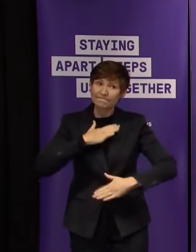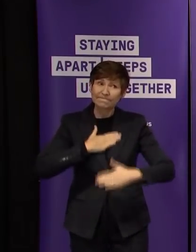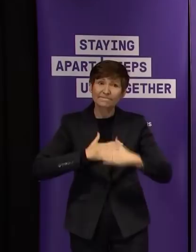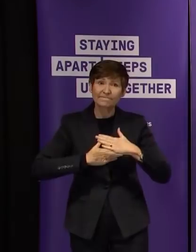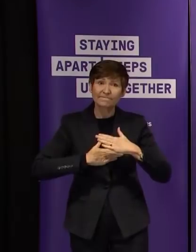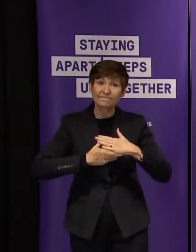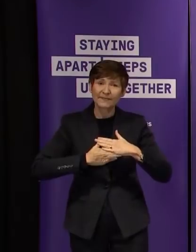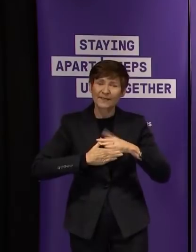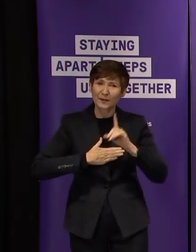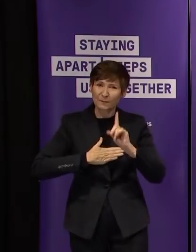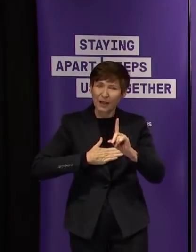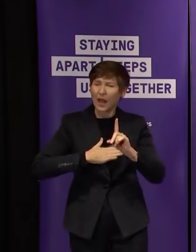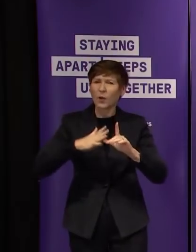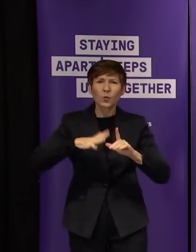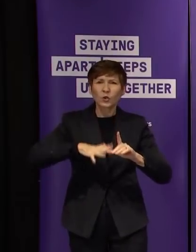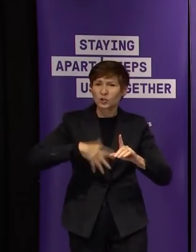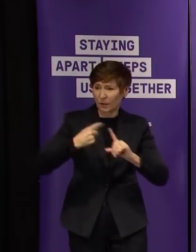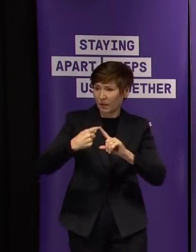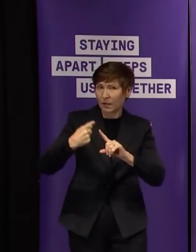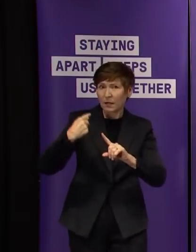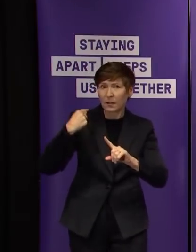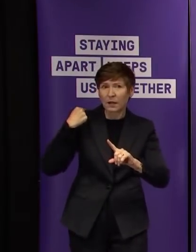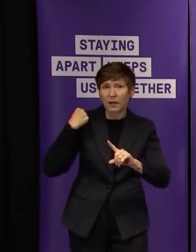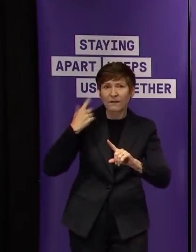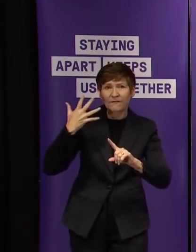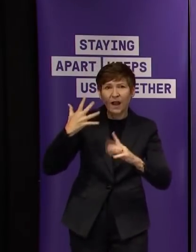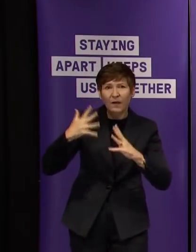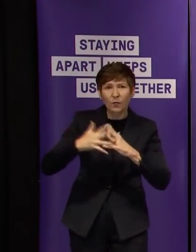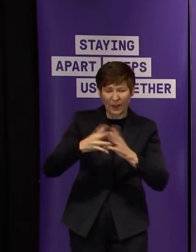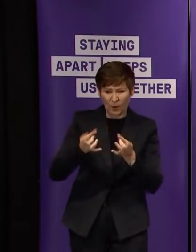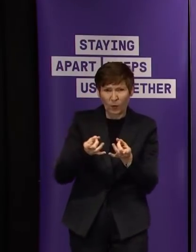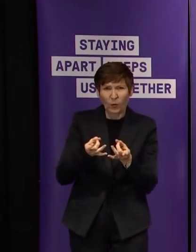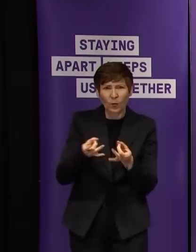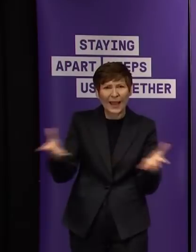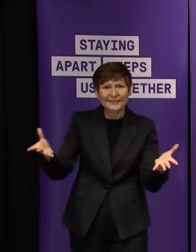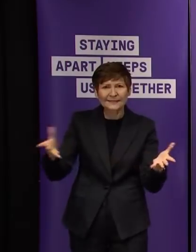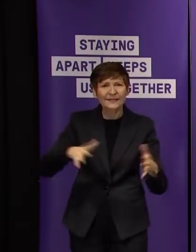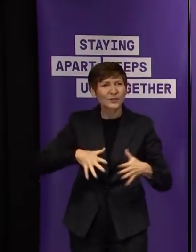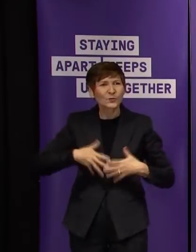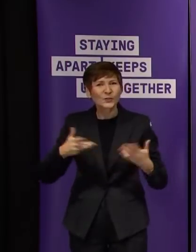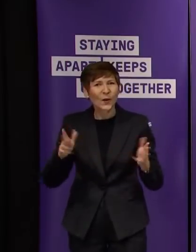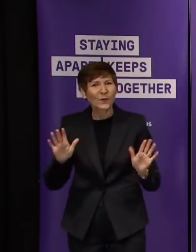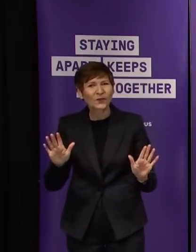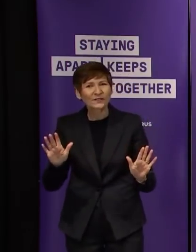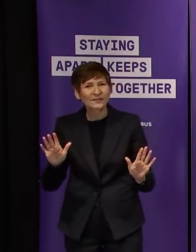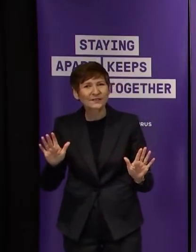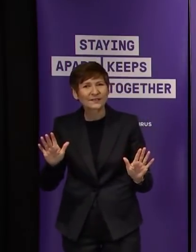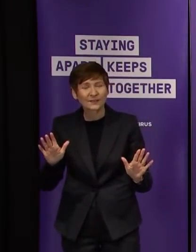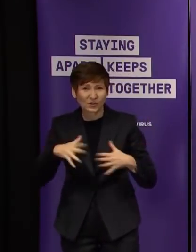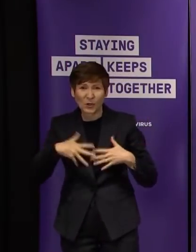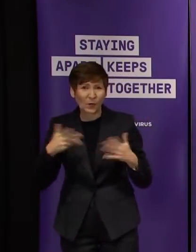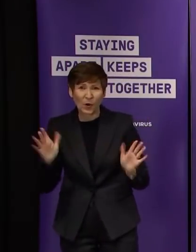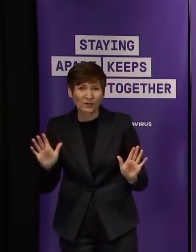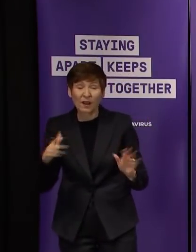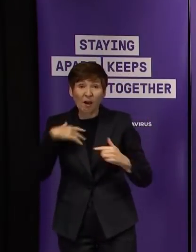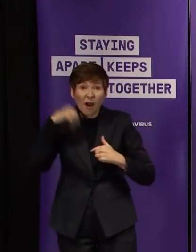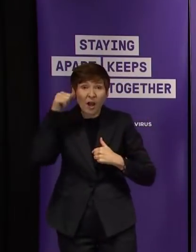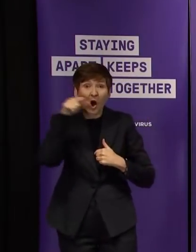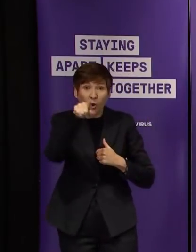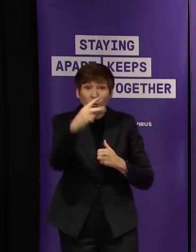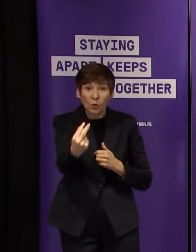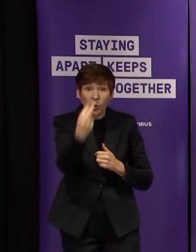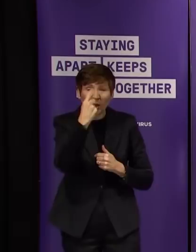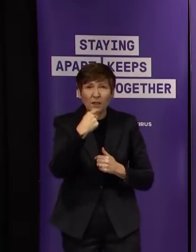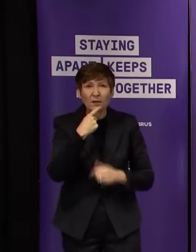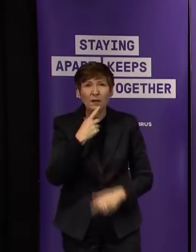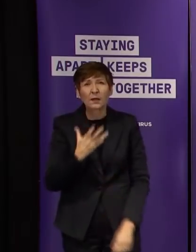way. We can't do any different. There's no other option. Much as I'd love to stand here and be able to say that we can open